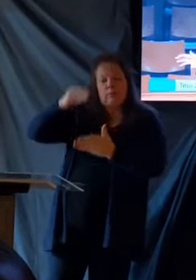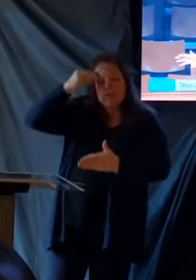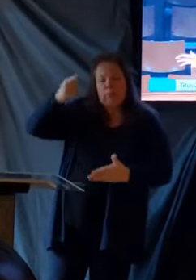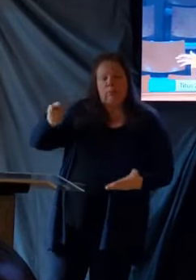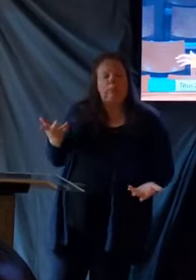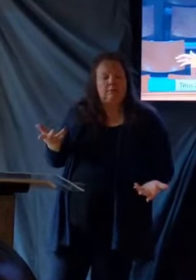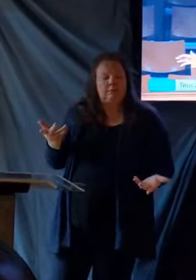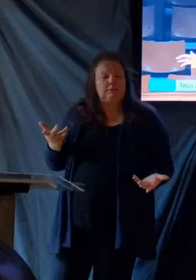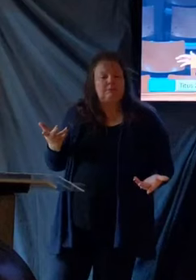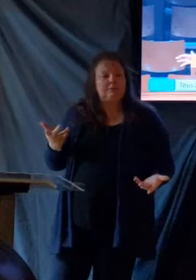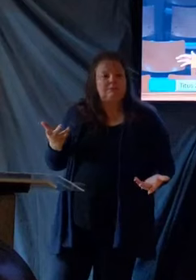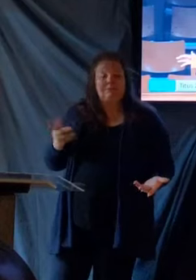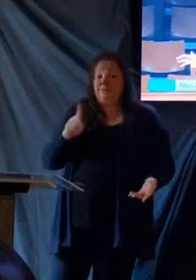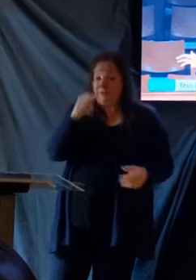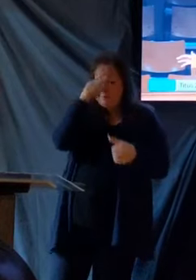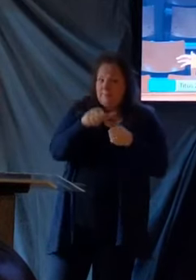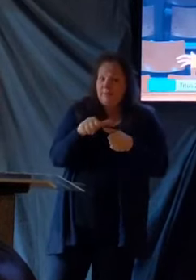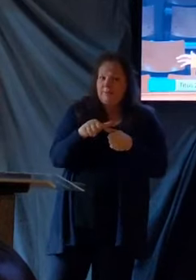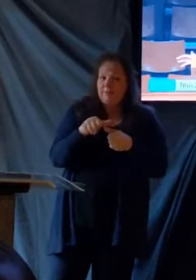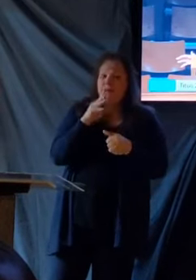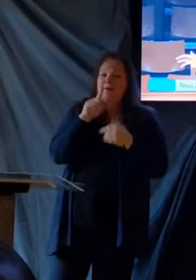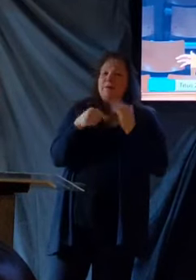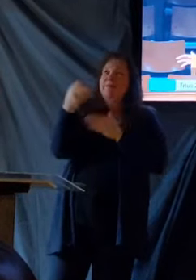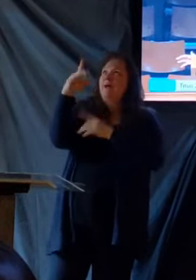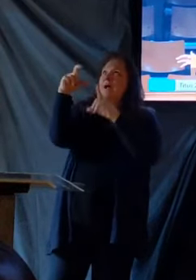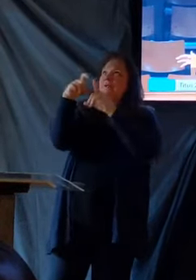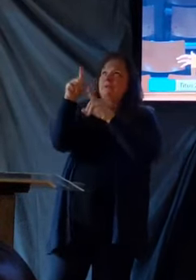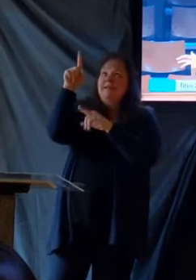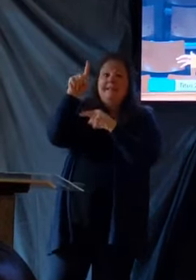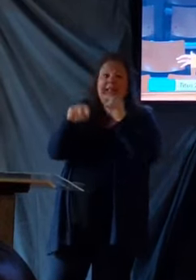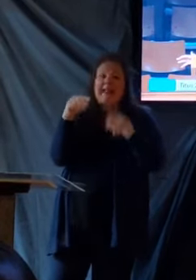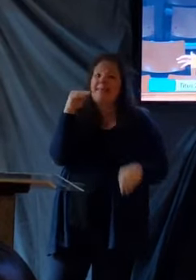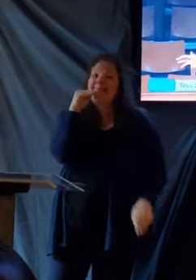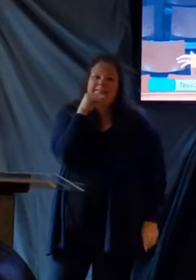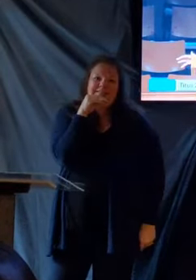got. But remember, we're dealing with the Word of God who cannot lie.